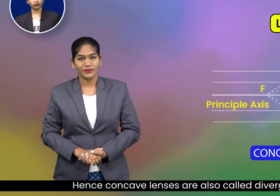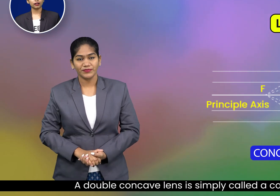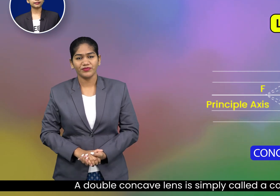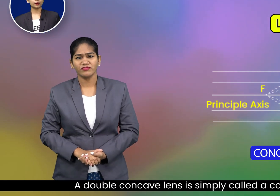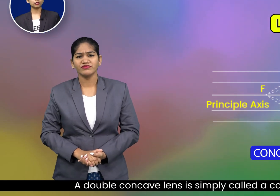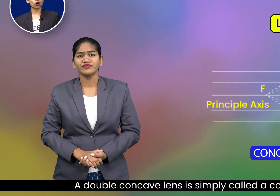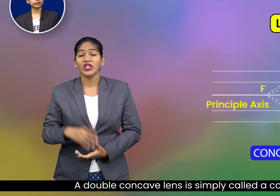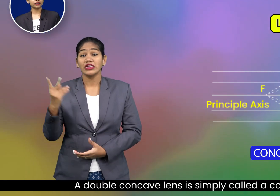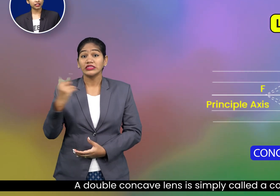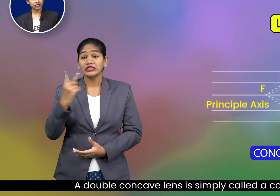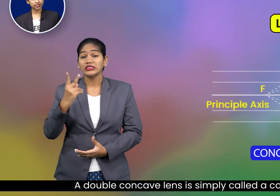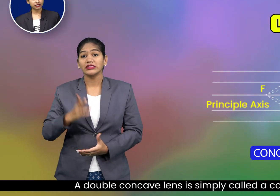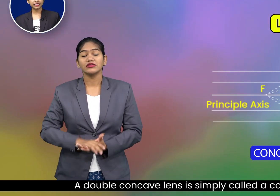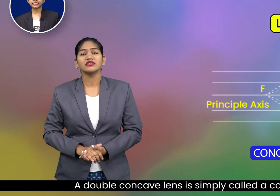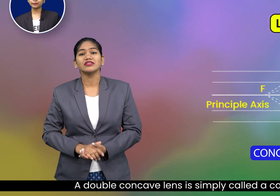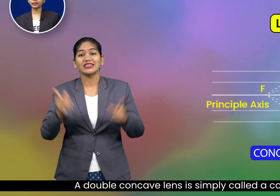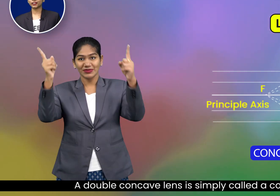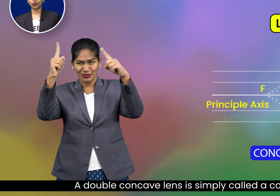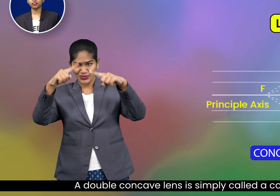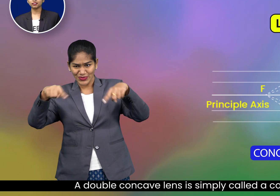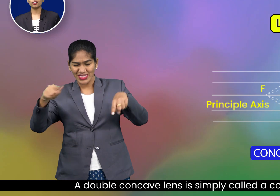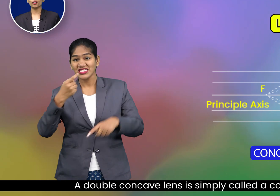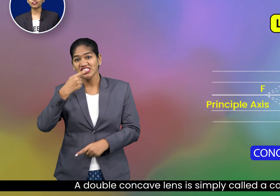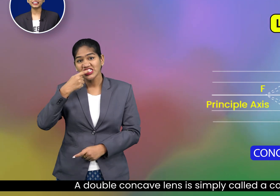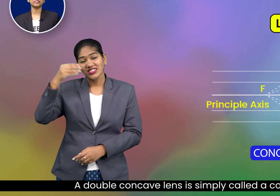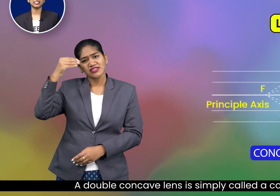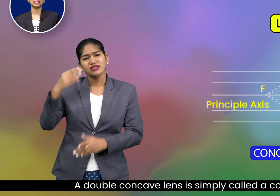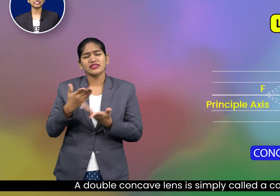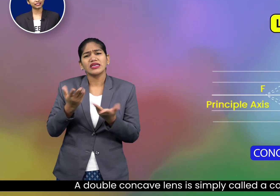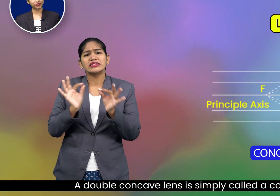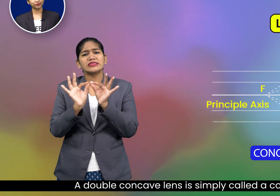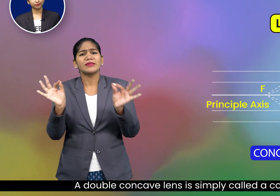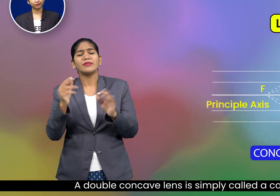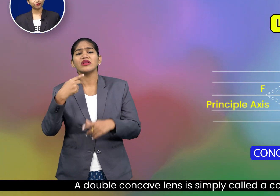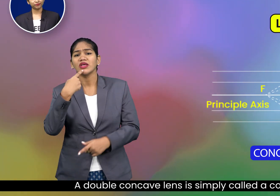A double concave lens is simply called a concave lens.